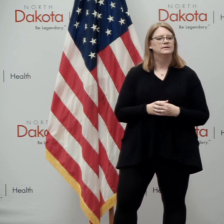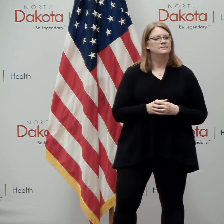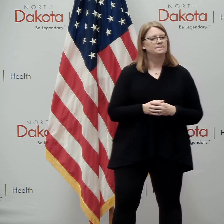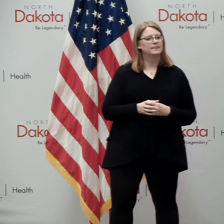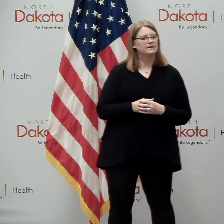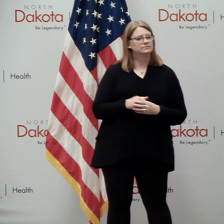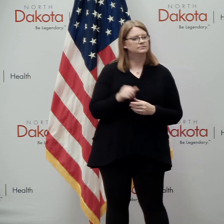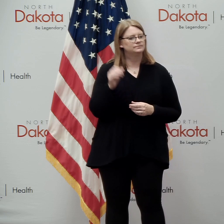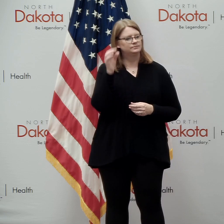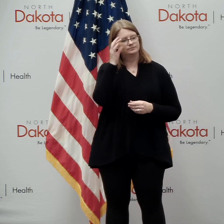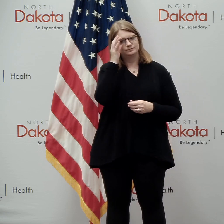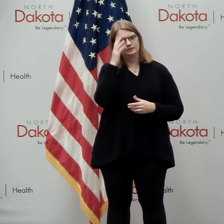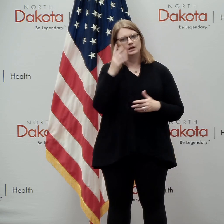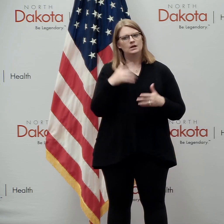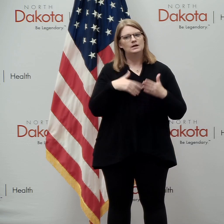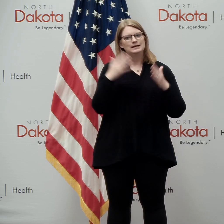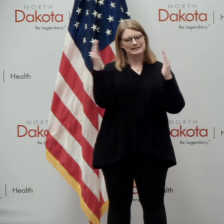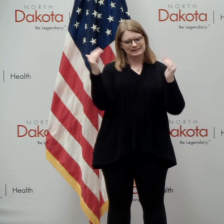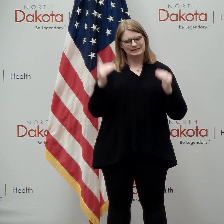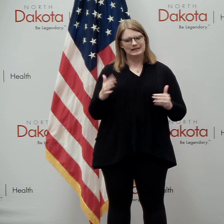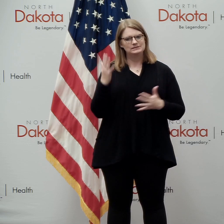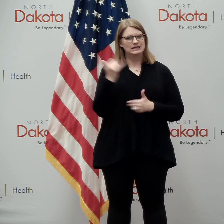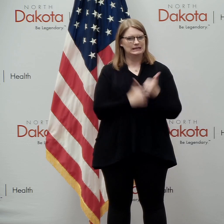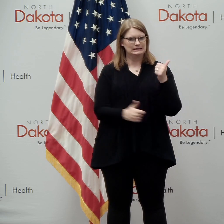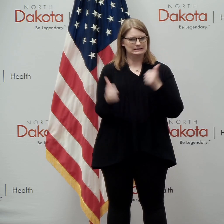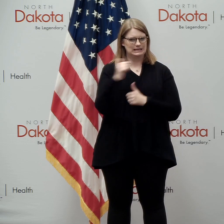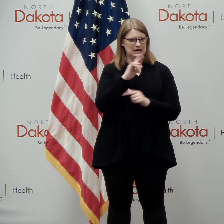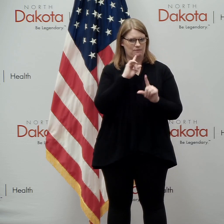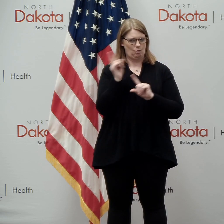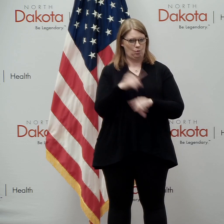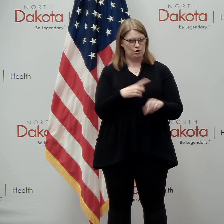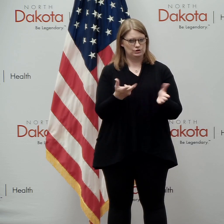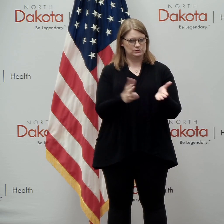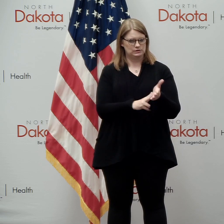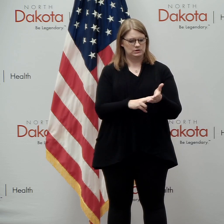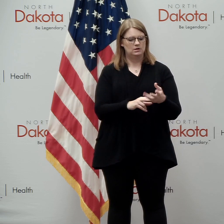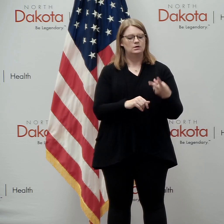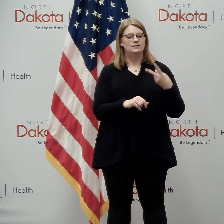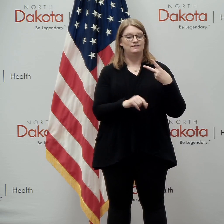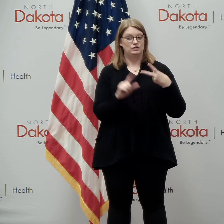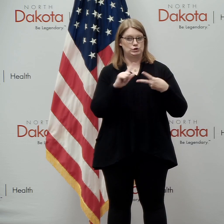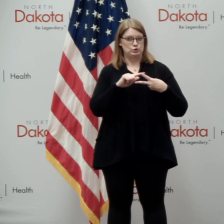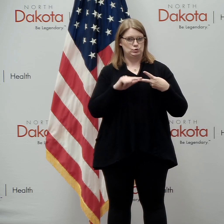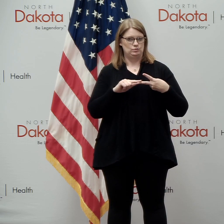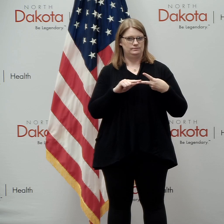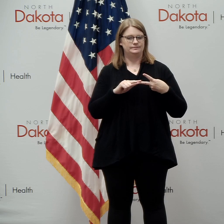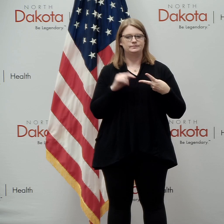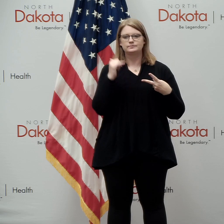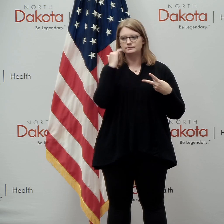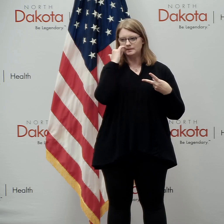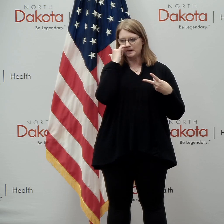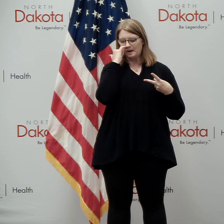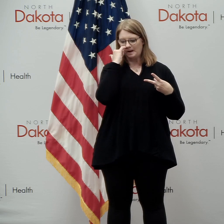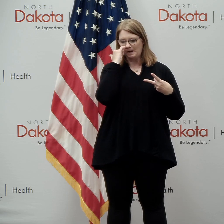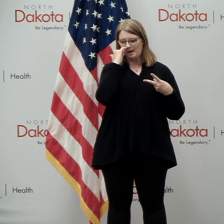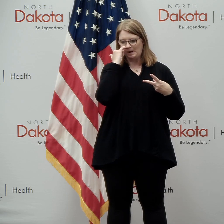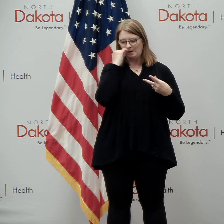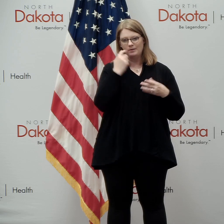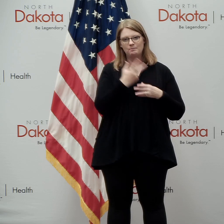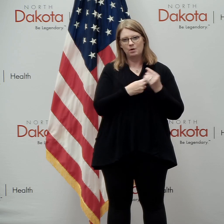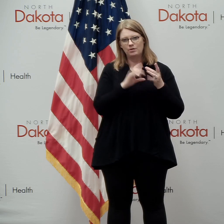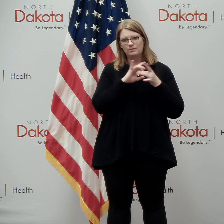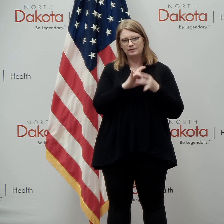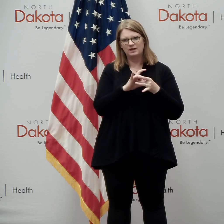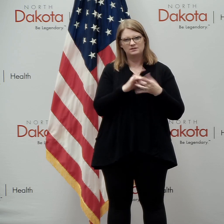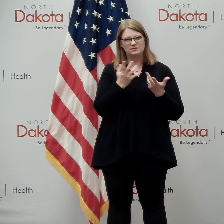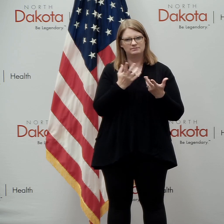Next topic is executive orders. We have 2 executive orders we're announcing today, and both of these relate to cutting